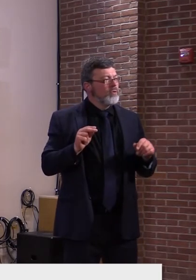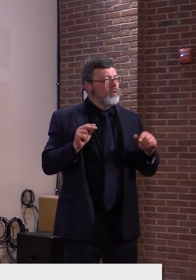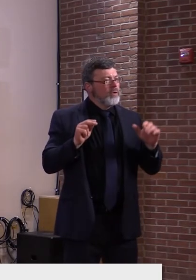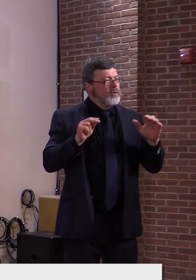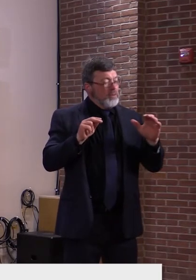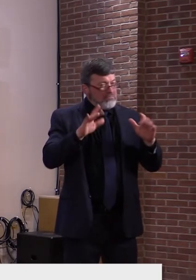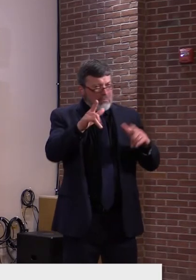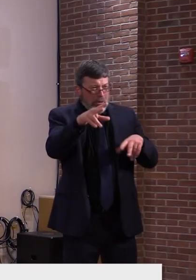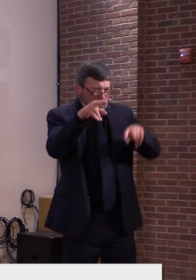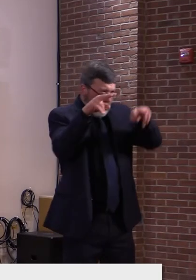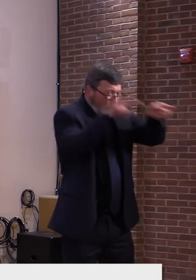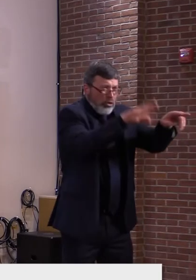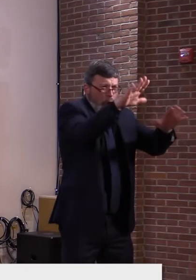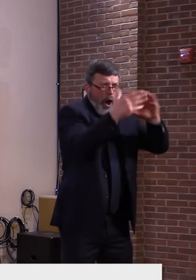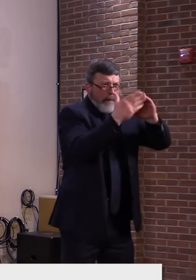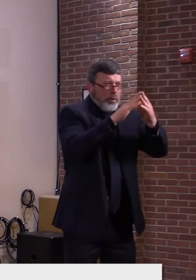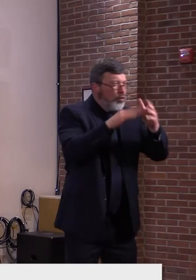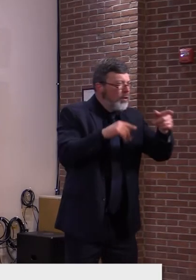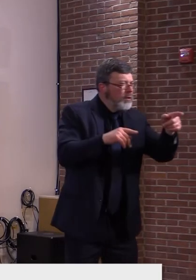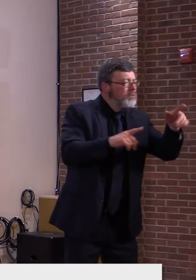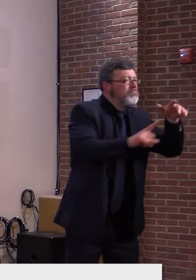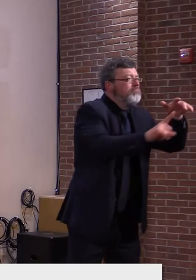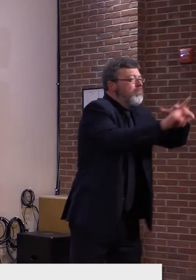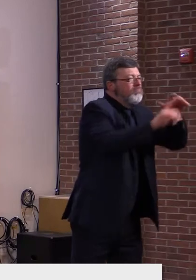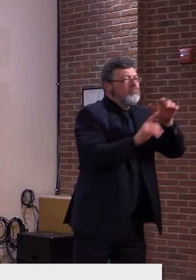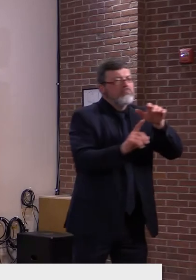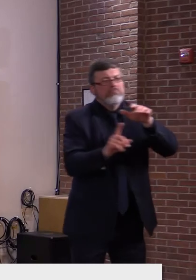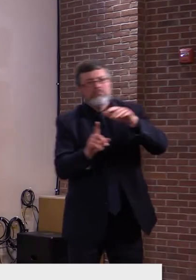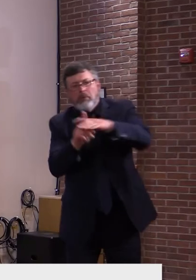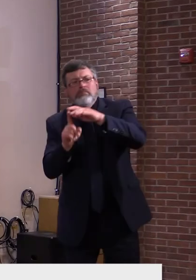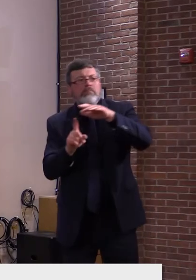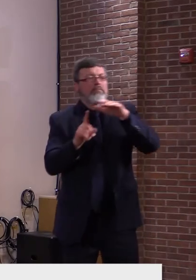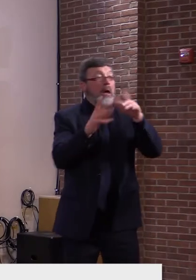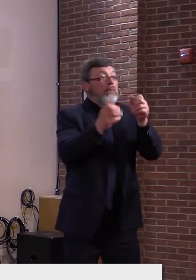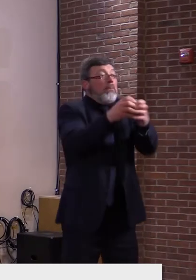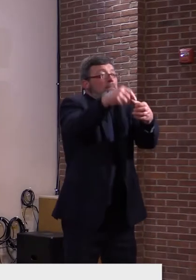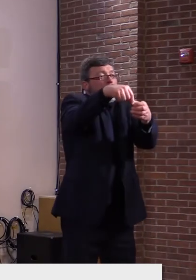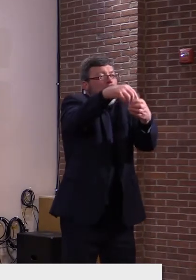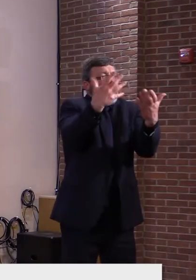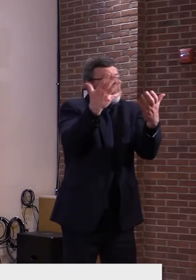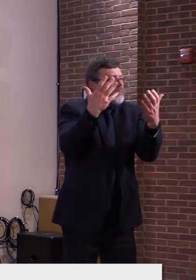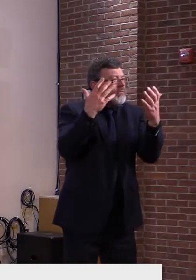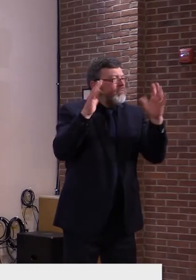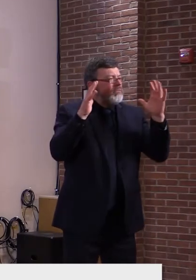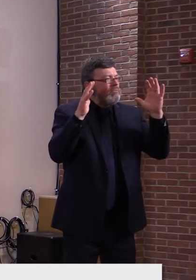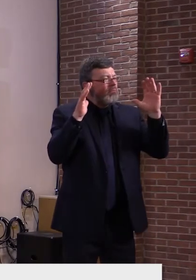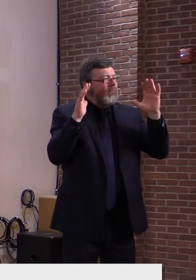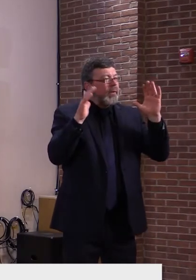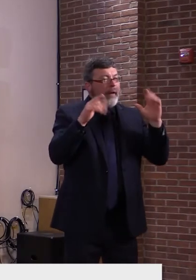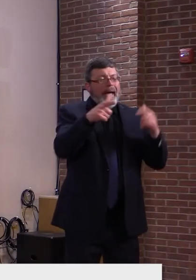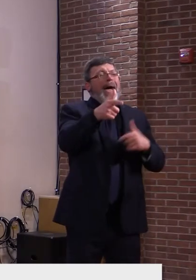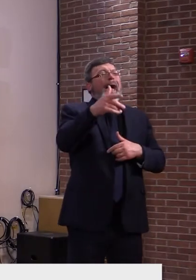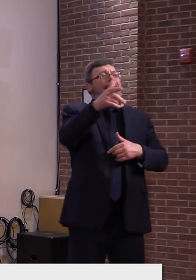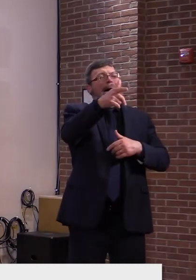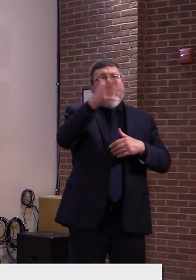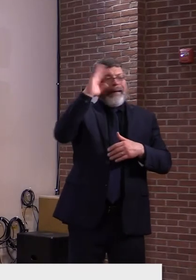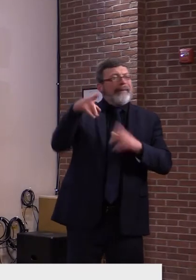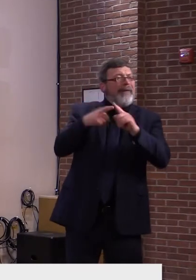COVID right now. It's very common for people to tell you that they know people with COVID at this point in